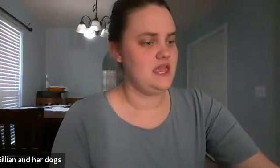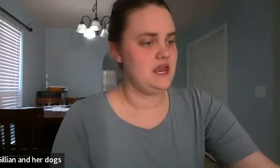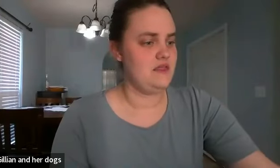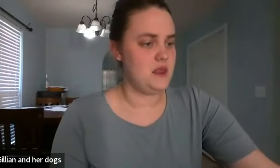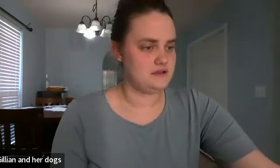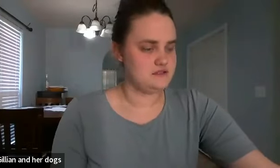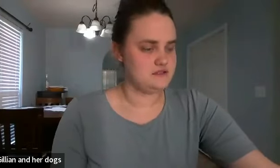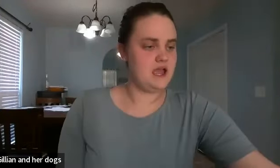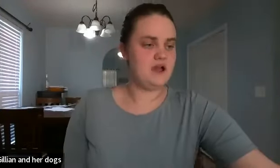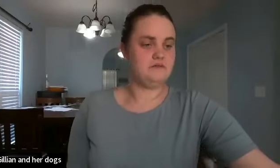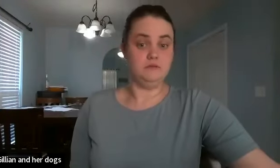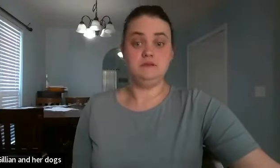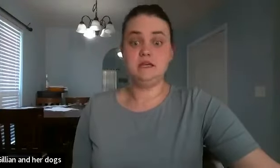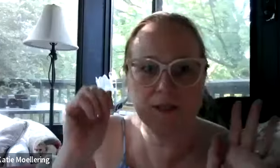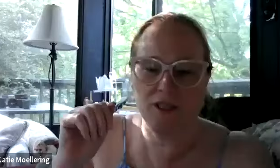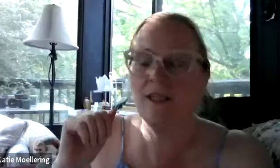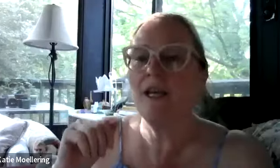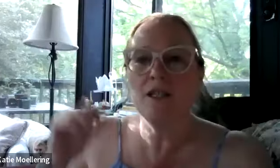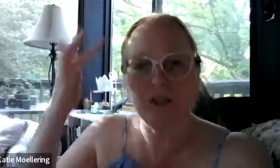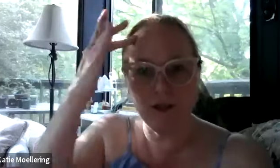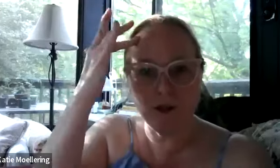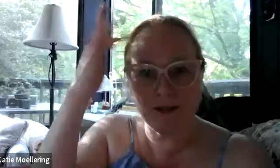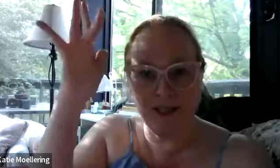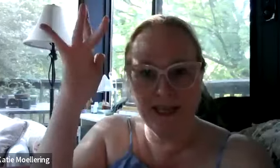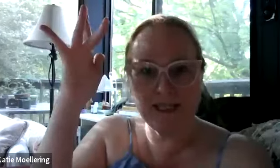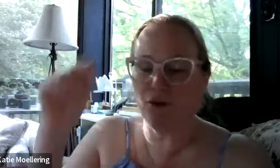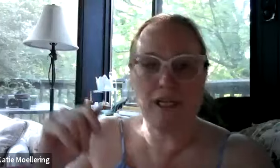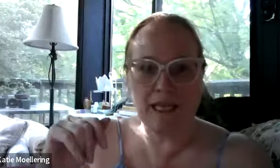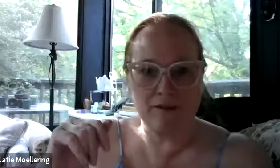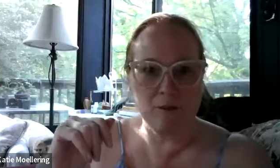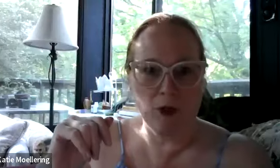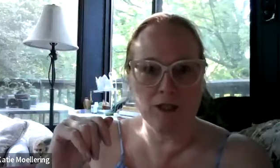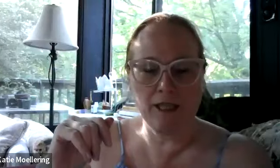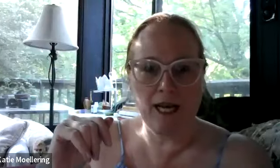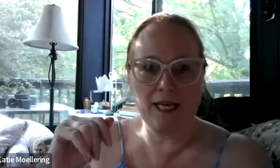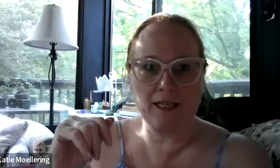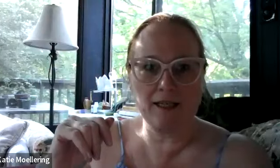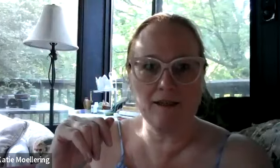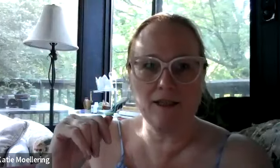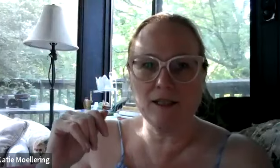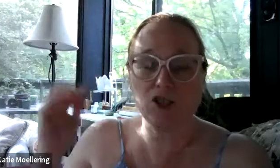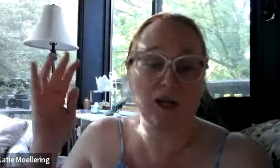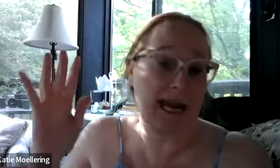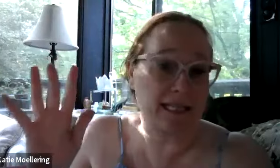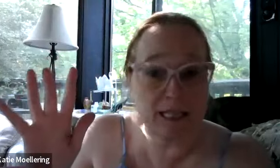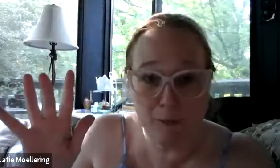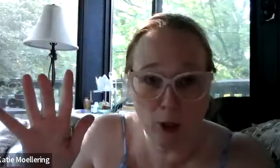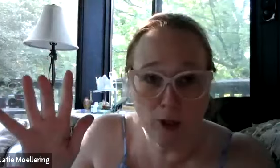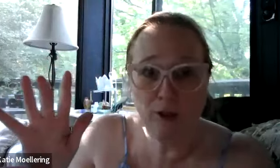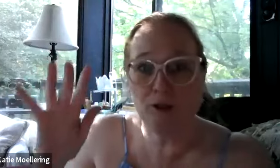Then the next one Hey, Jillian, I have a question. Yes. Do you use this for any kind of smart, like sarcastic smart, or